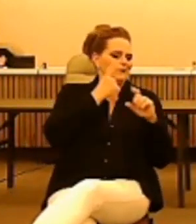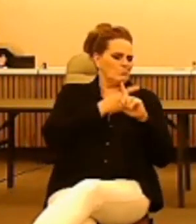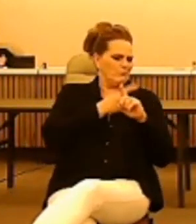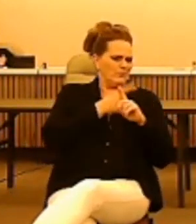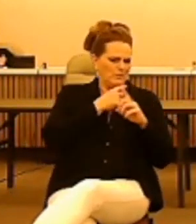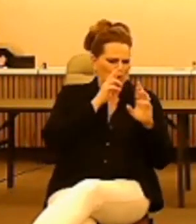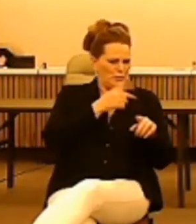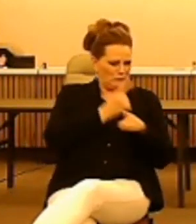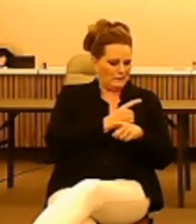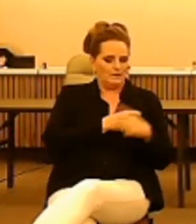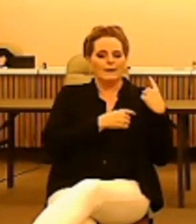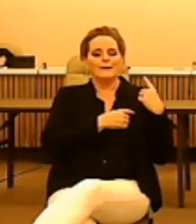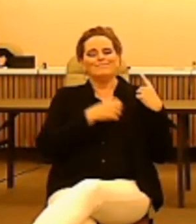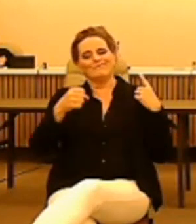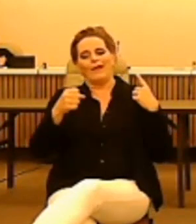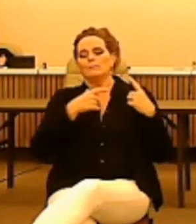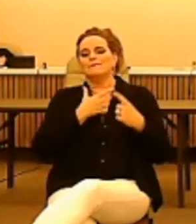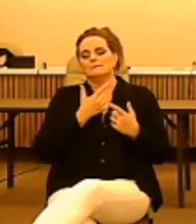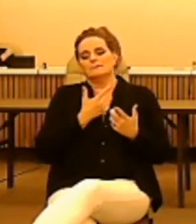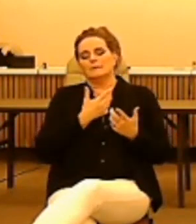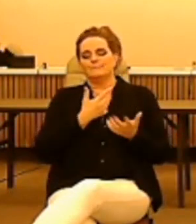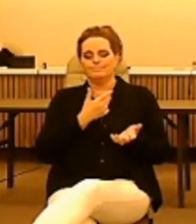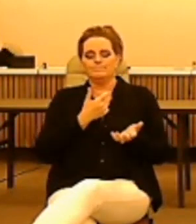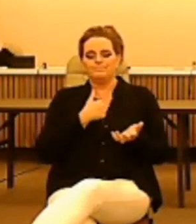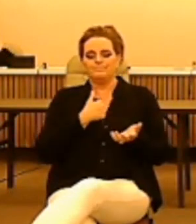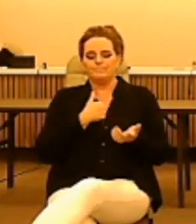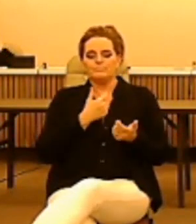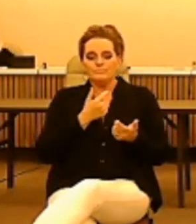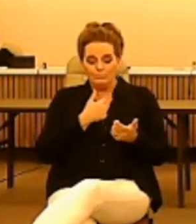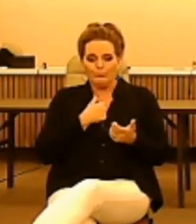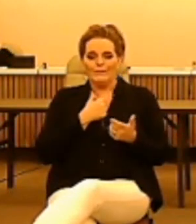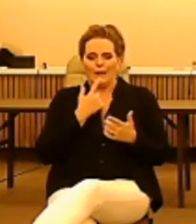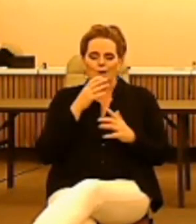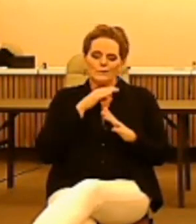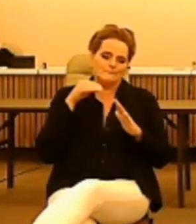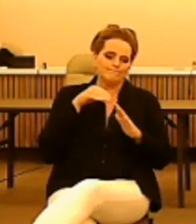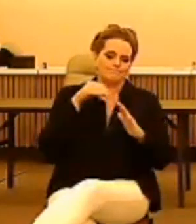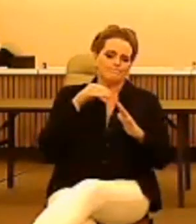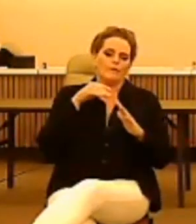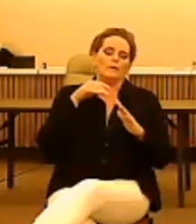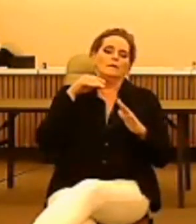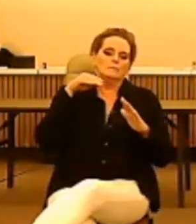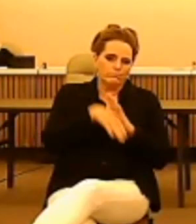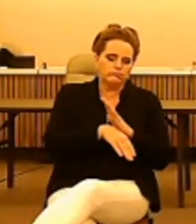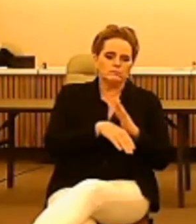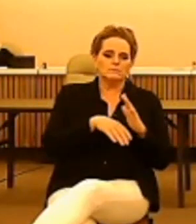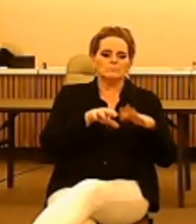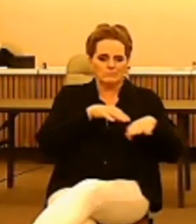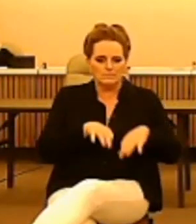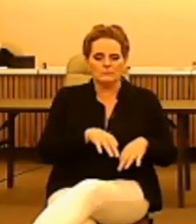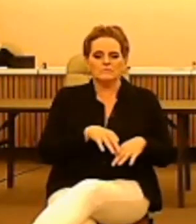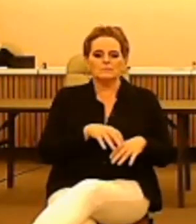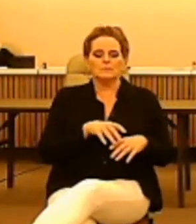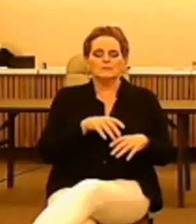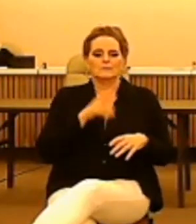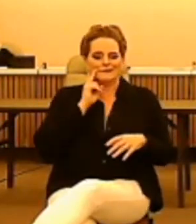into it. There is, but like I said, I want to dive into that. Yeah. Into what that is and what